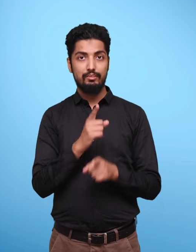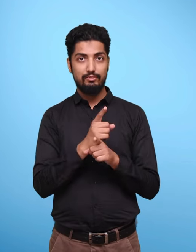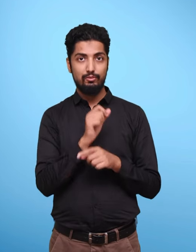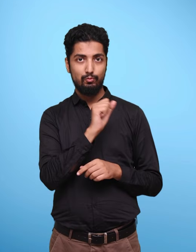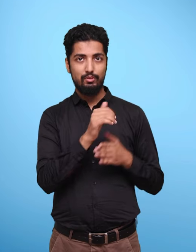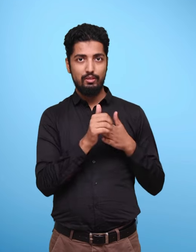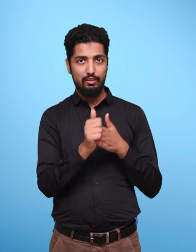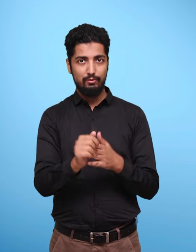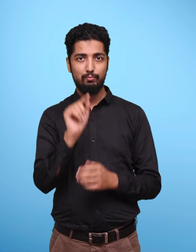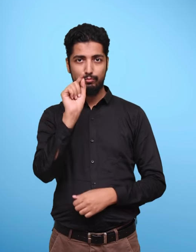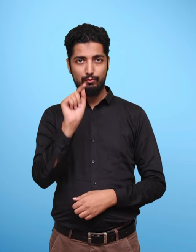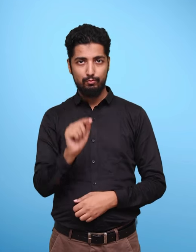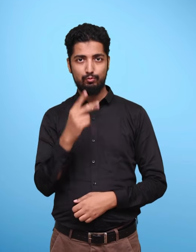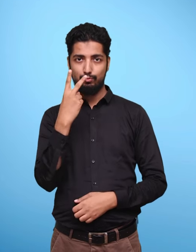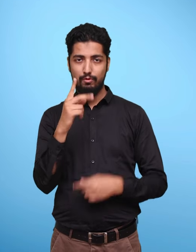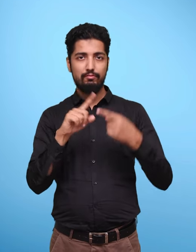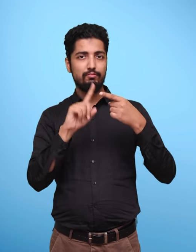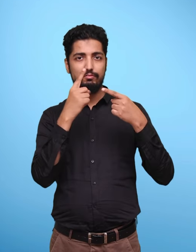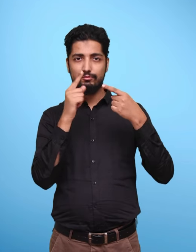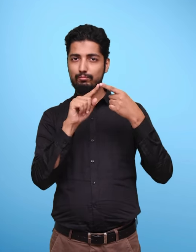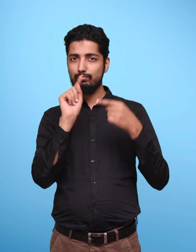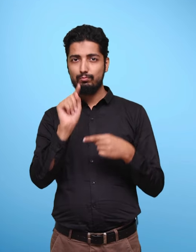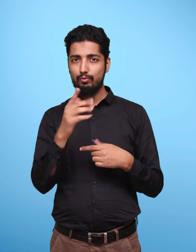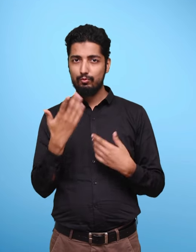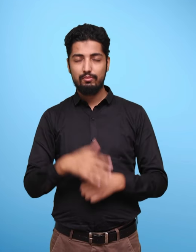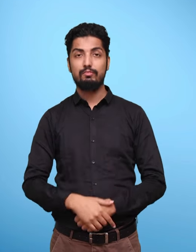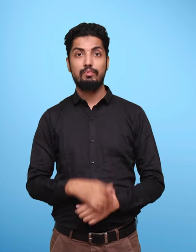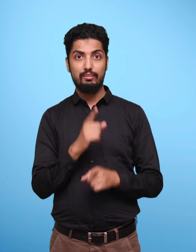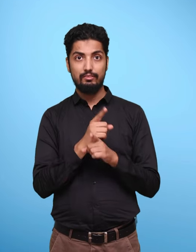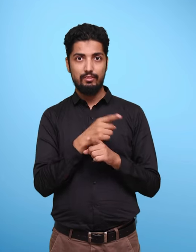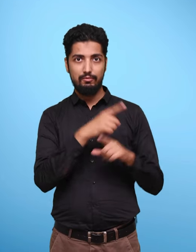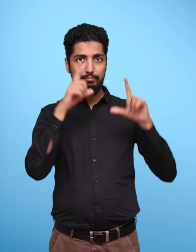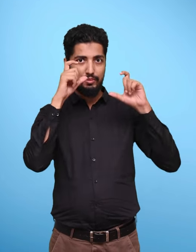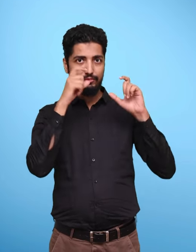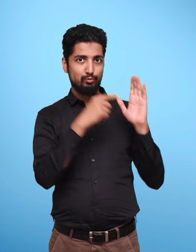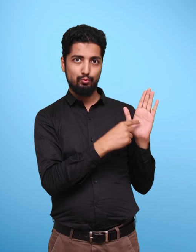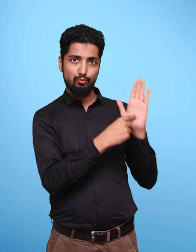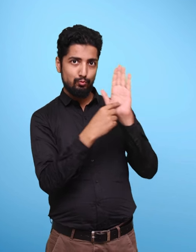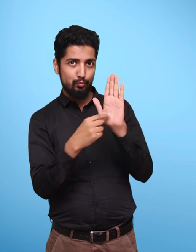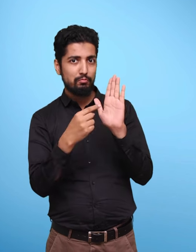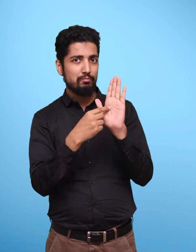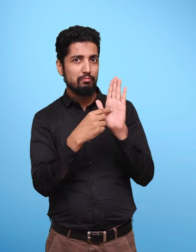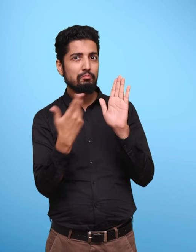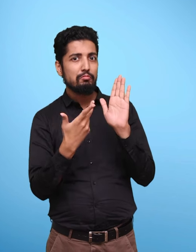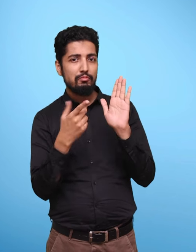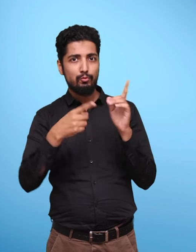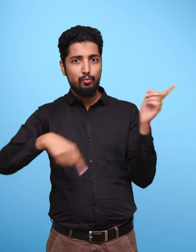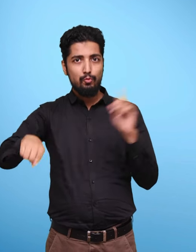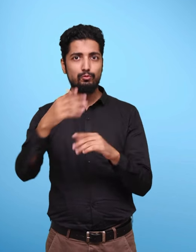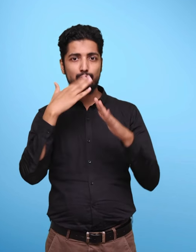Note to the teacher. 1. Using the picture, say aloud the parts of the body